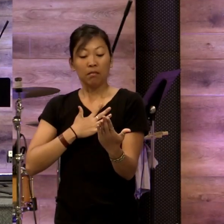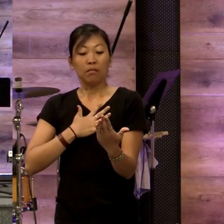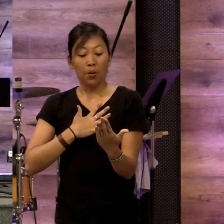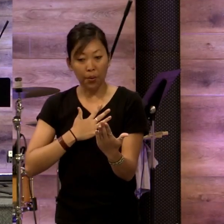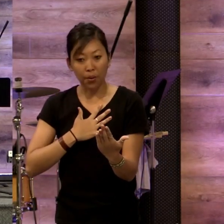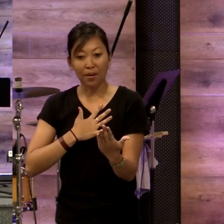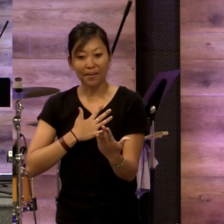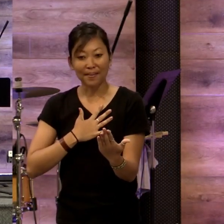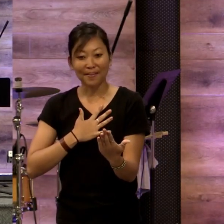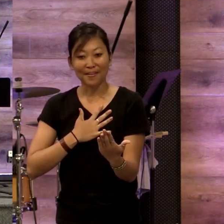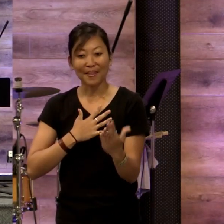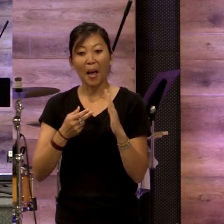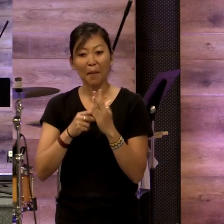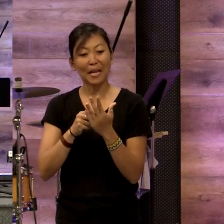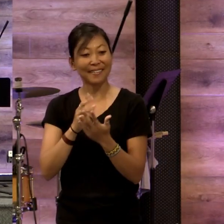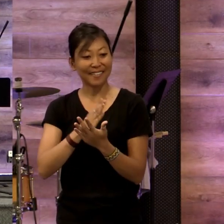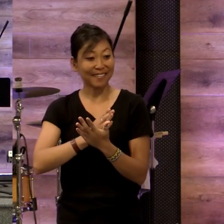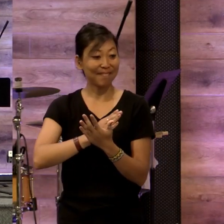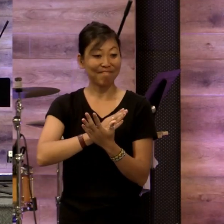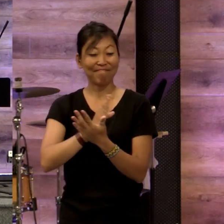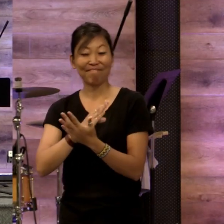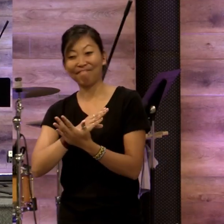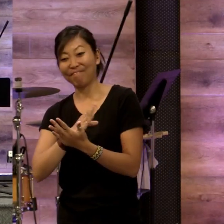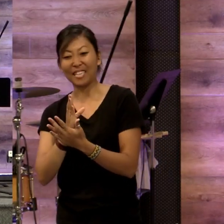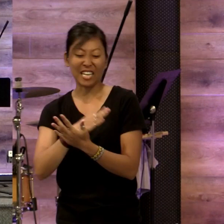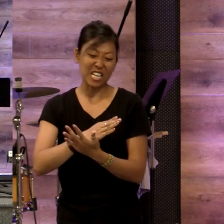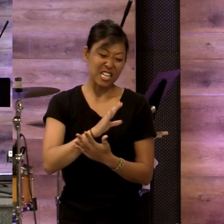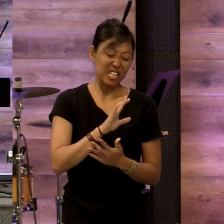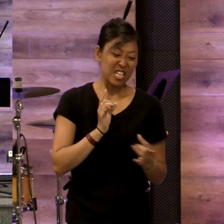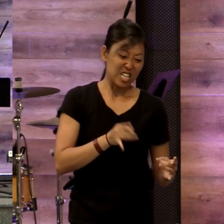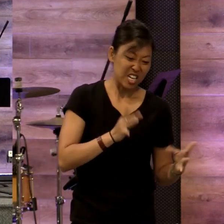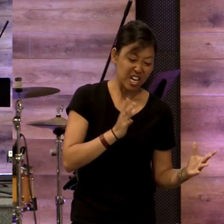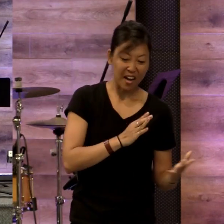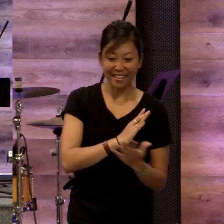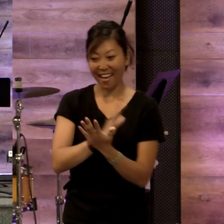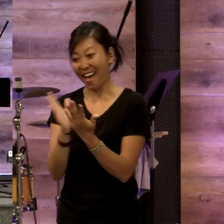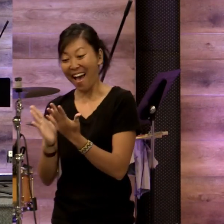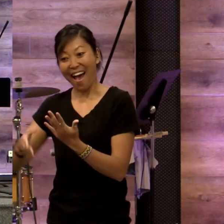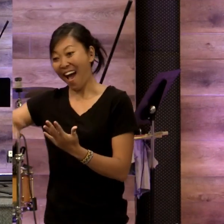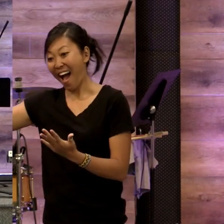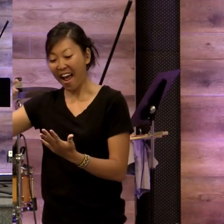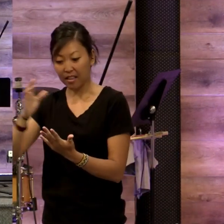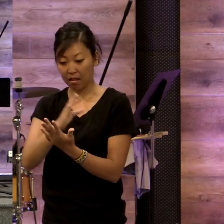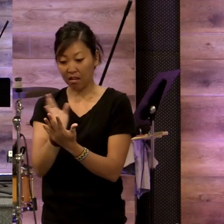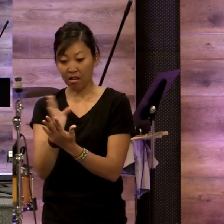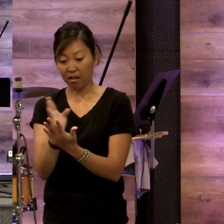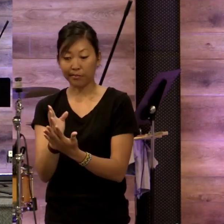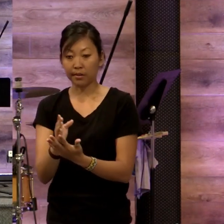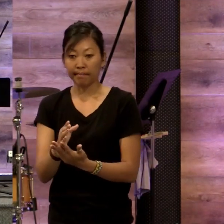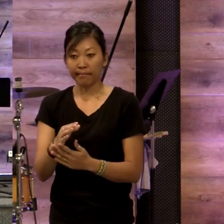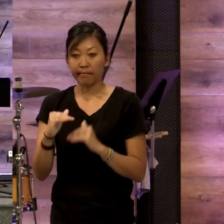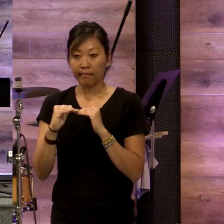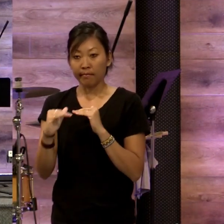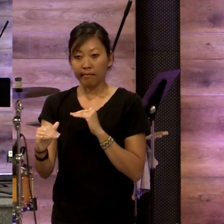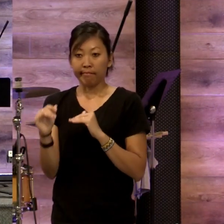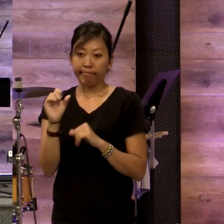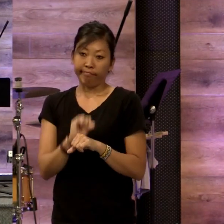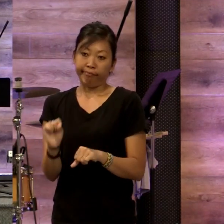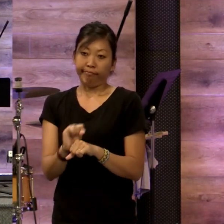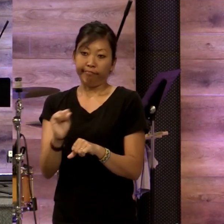the 80% of the middle that just ends up being a grind, where it's not great, it's not bad, it's just the